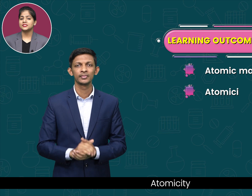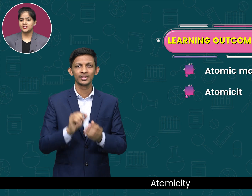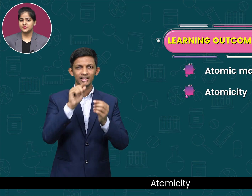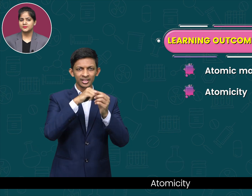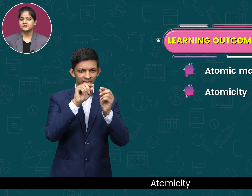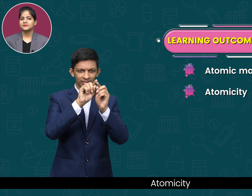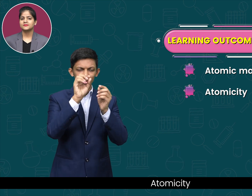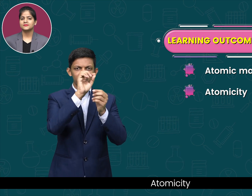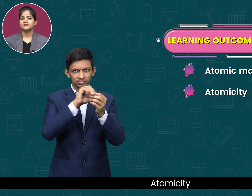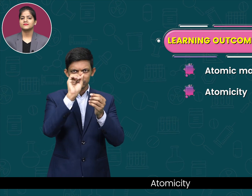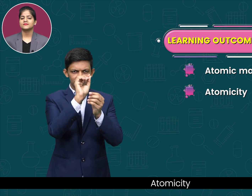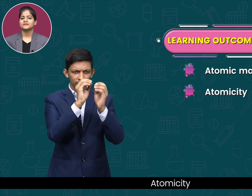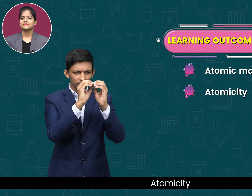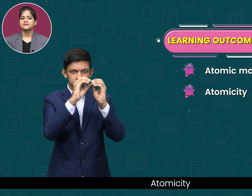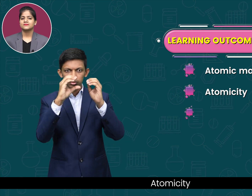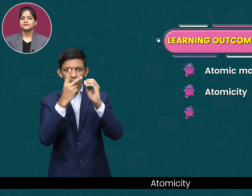atomicity,